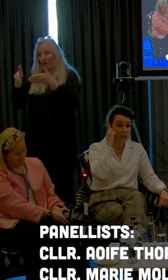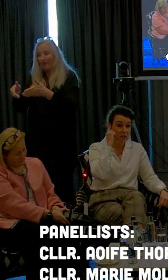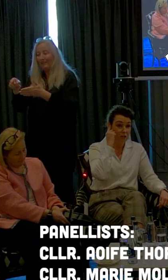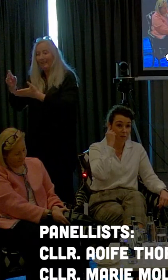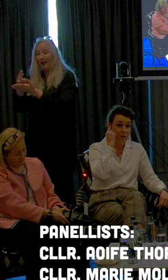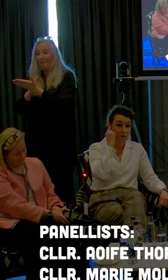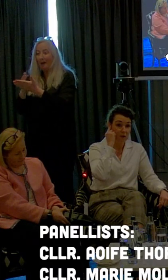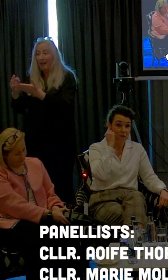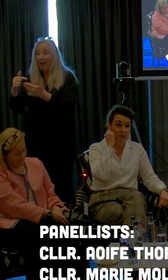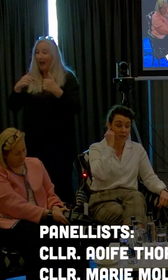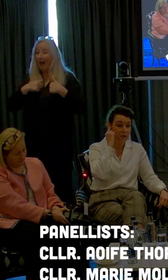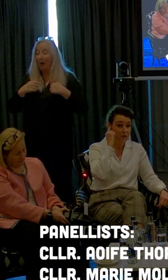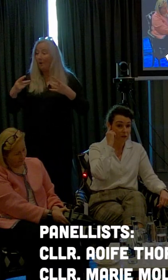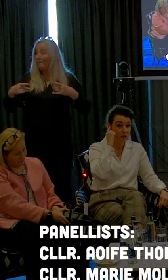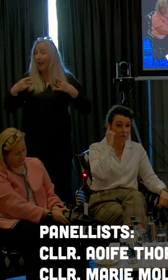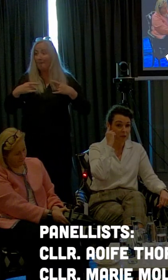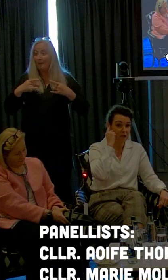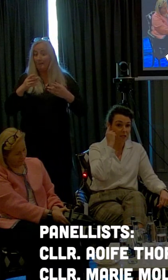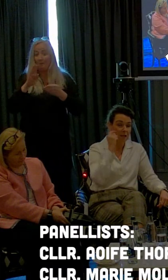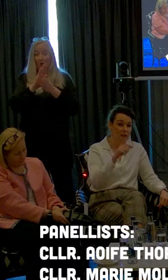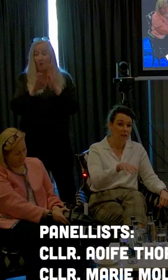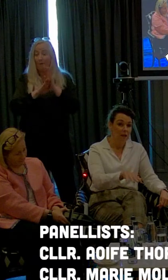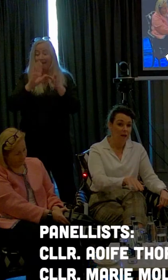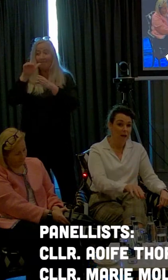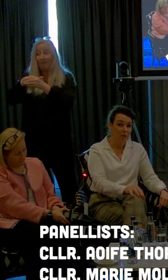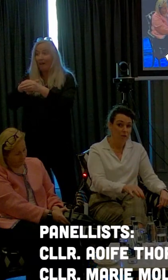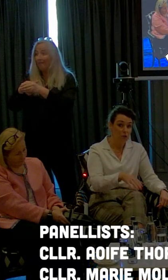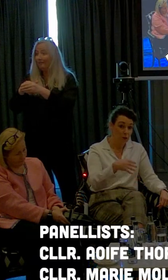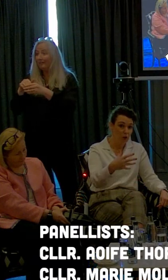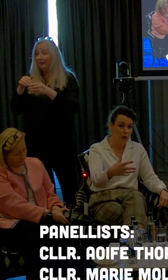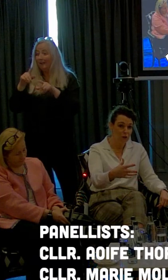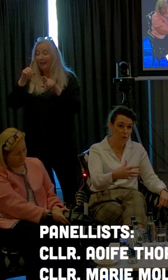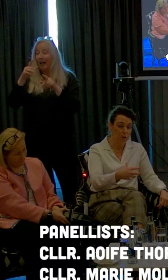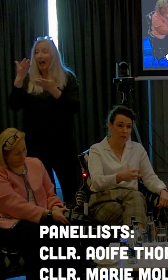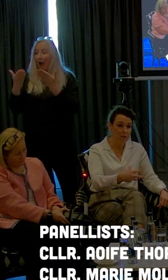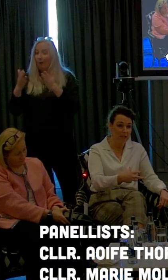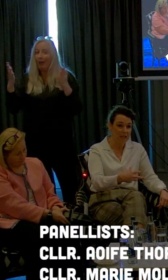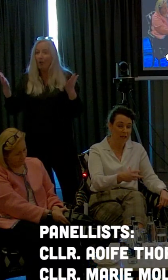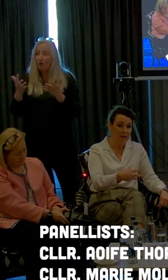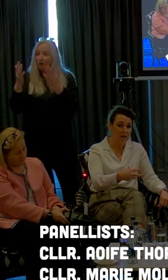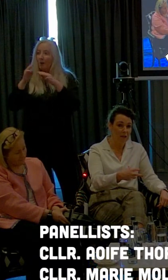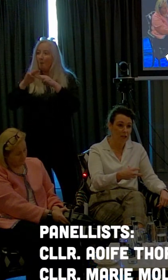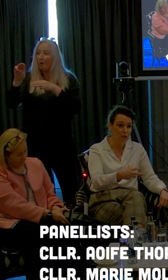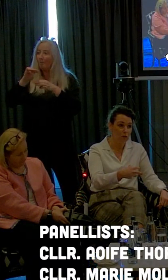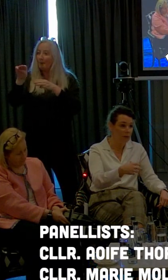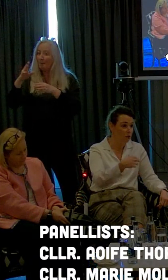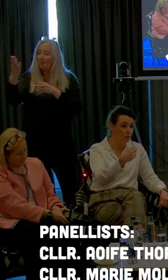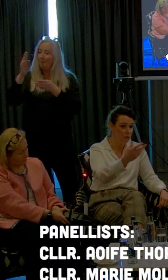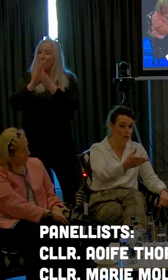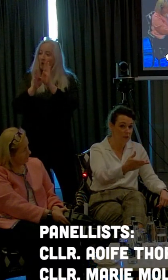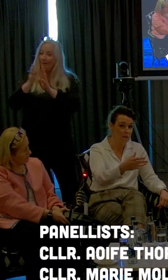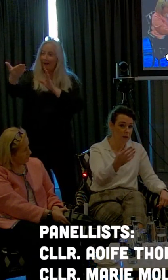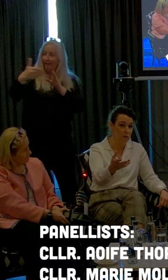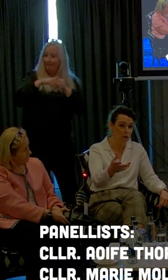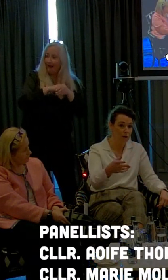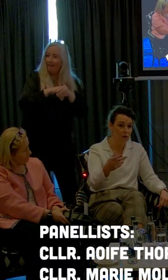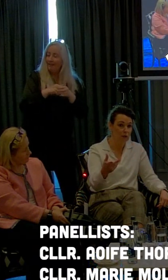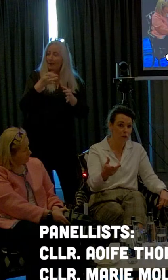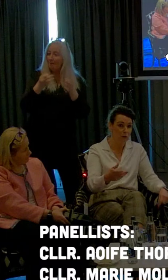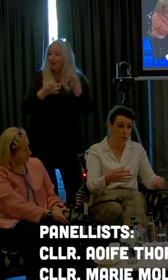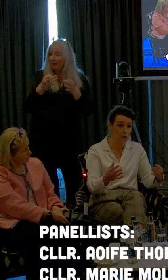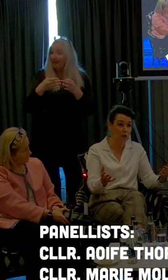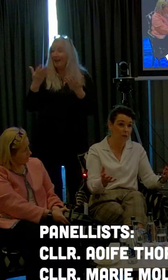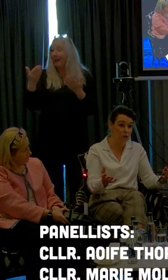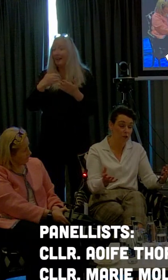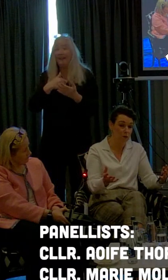happy to actually be involved in that, even outside of politics, to encourage more people to get in. And I do think, you know, whether it's in the paper, on the radio